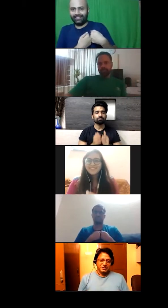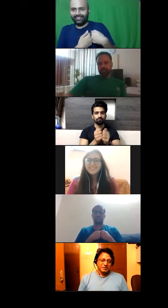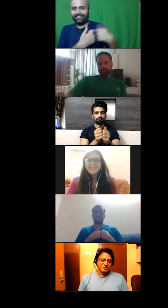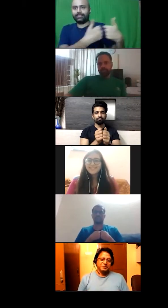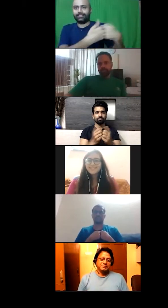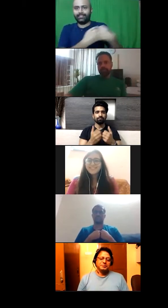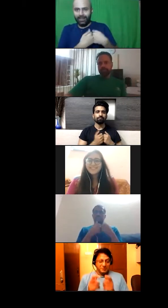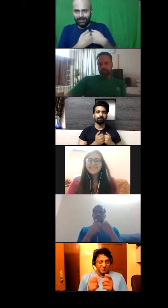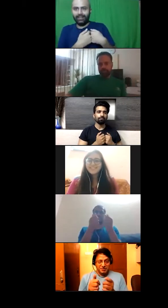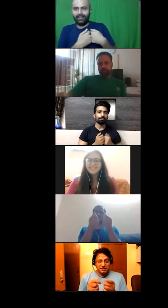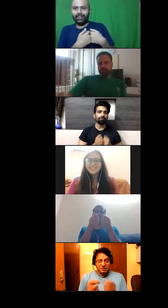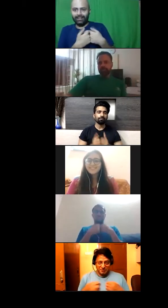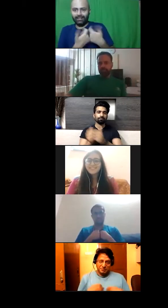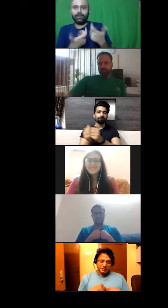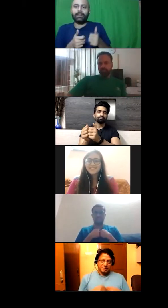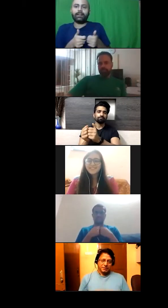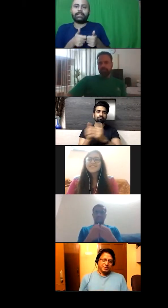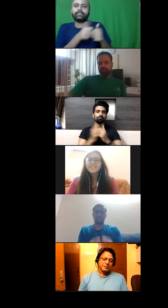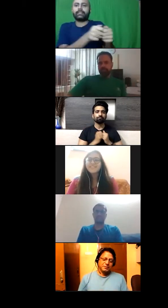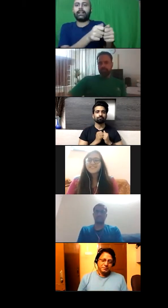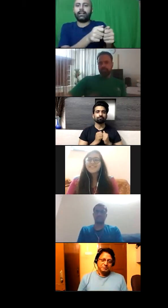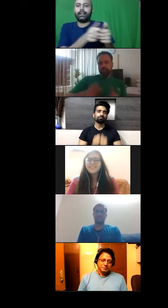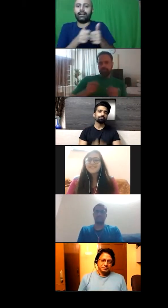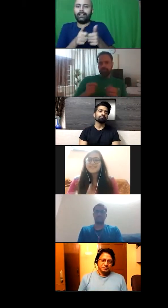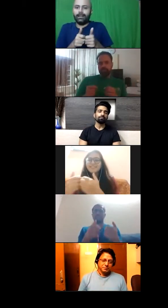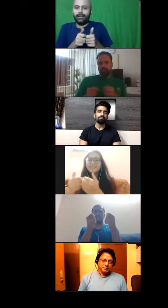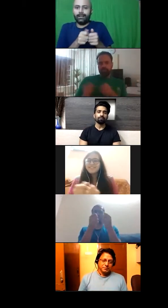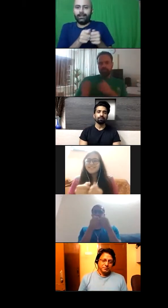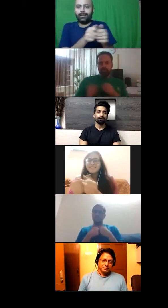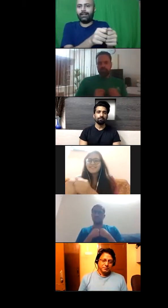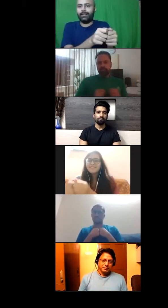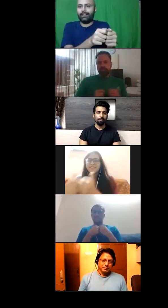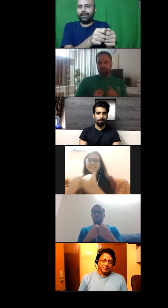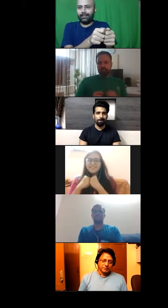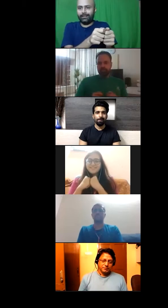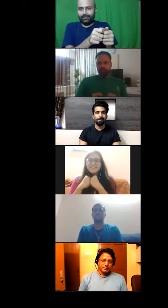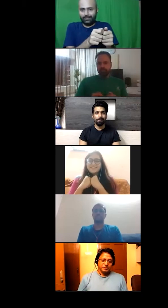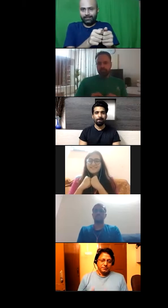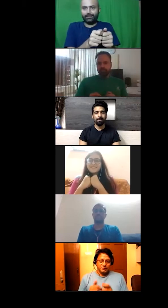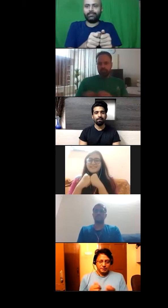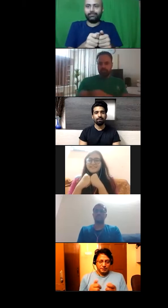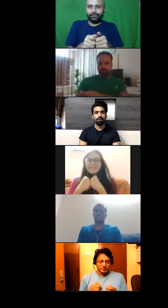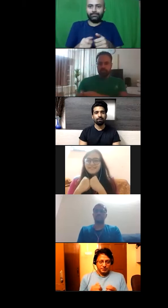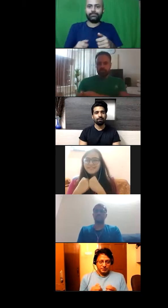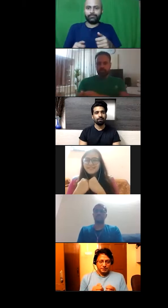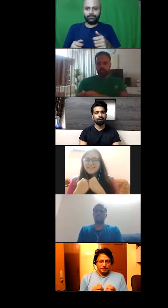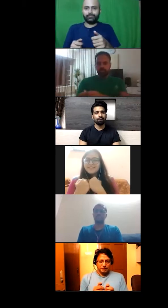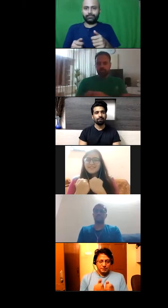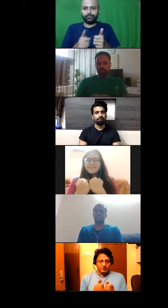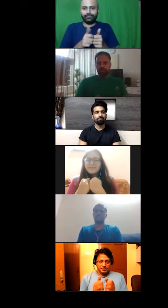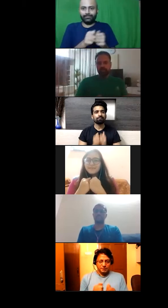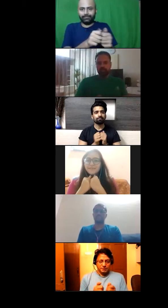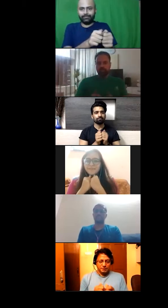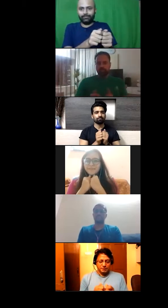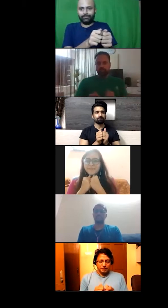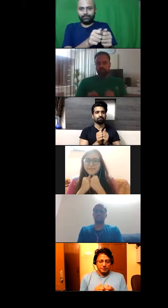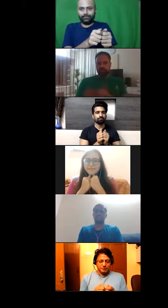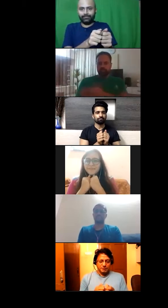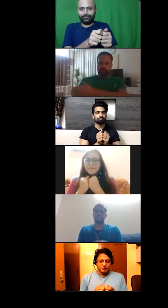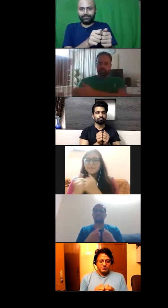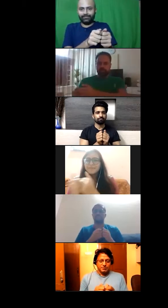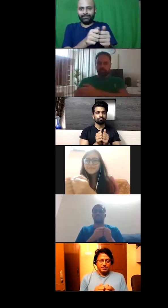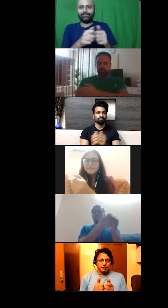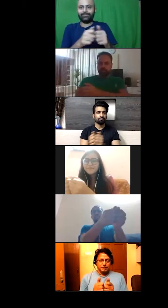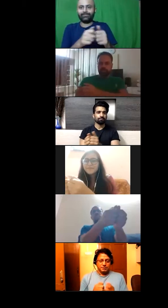will be moving your hand toward yourself. Text for text me. If you're texting someone, then you will be moving your hands to the